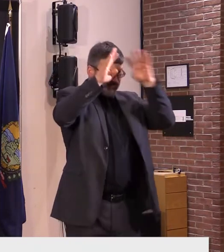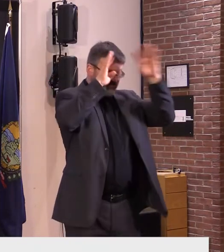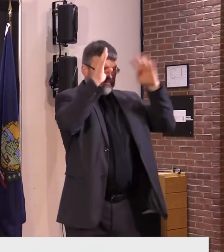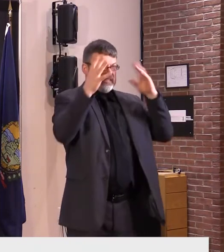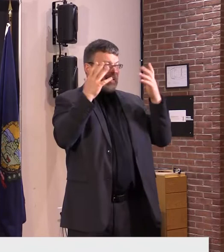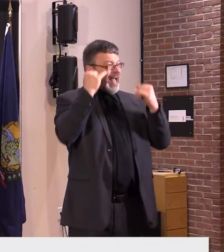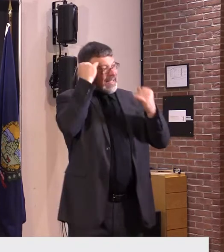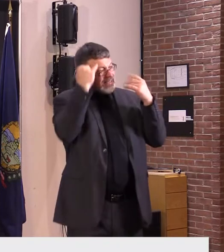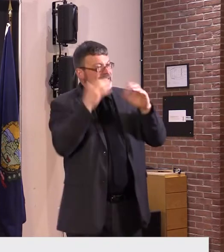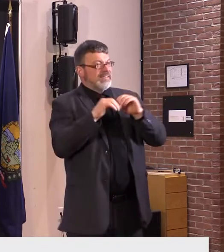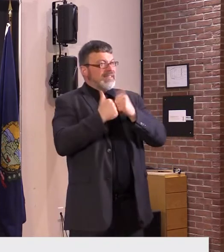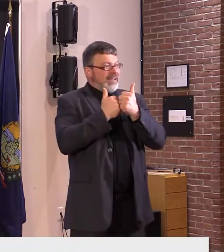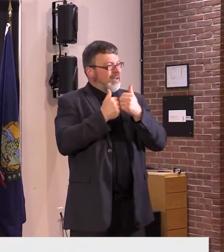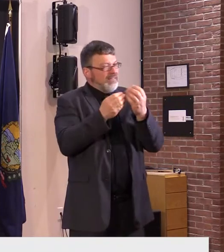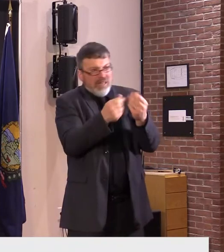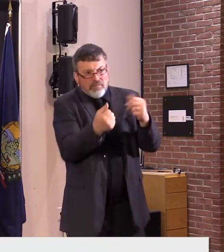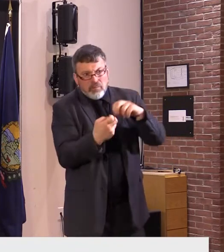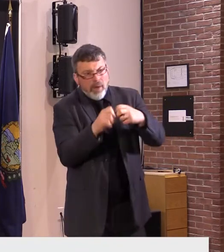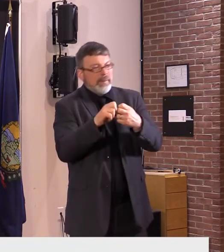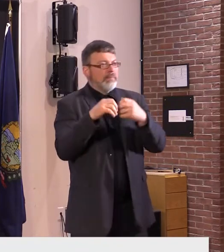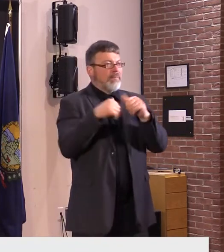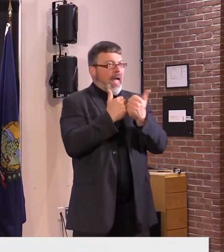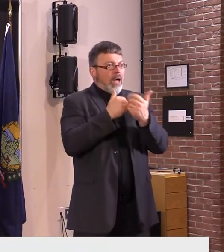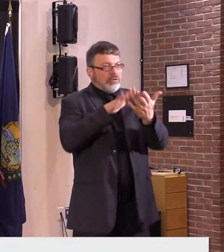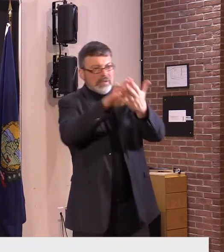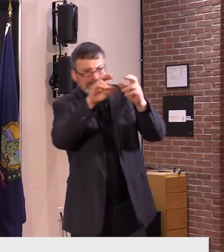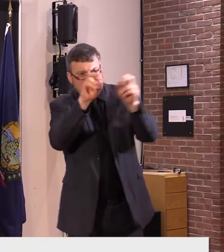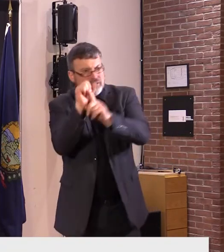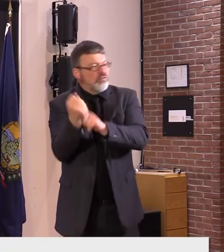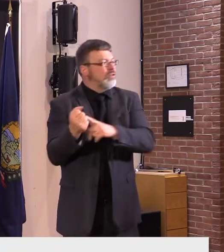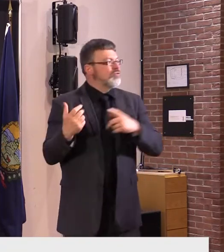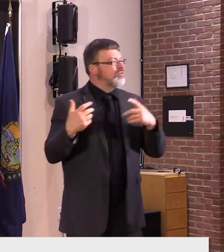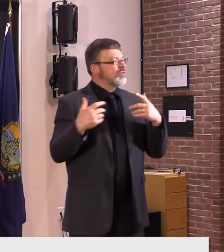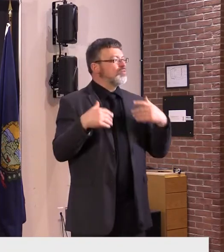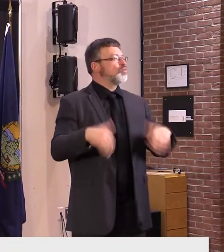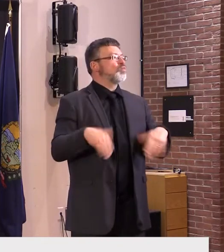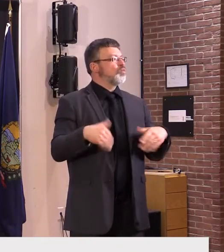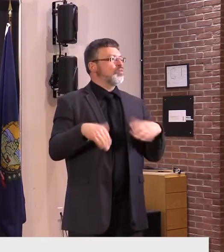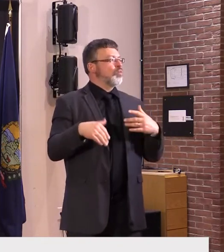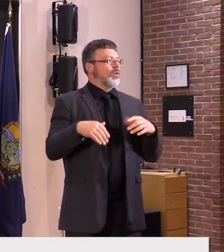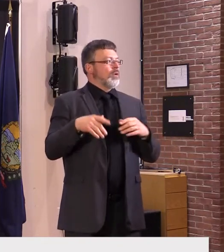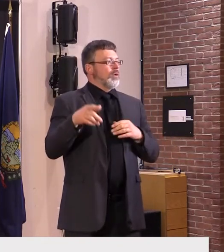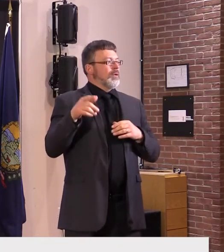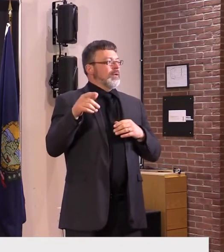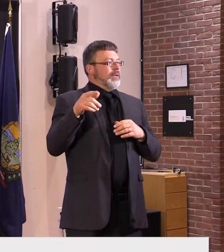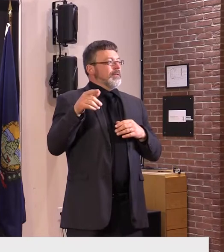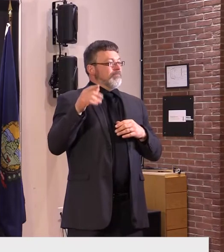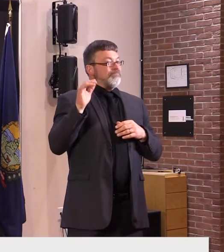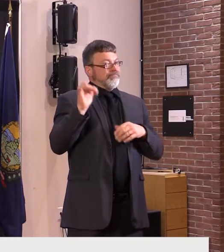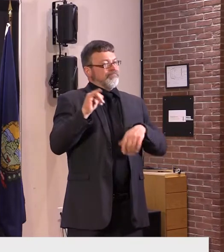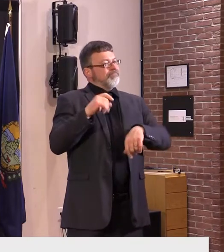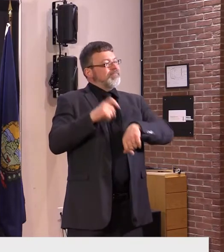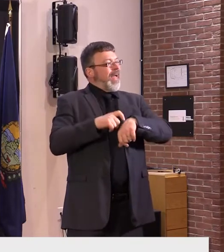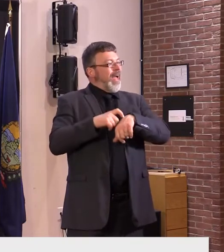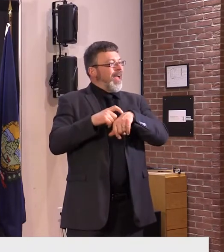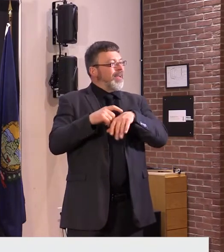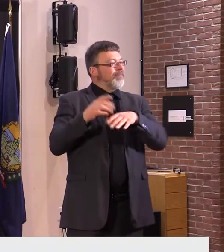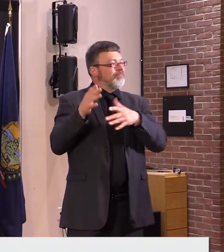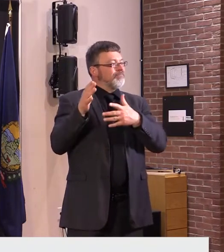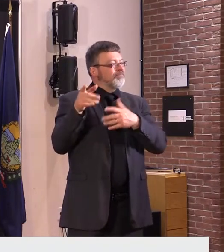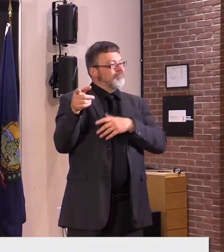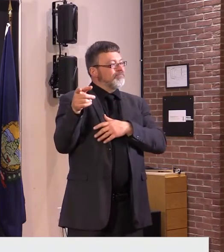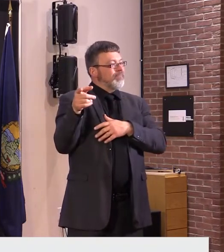it took, I think, a bit, especially in this second half of the biennium, to get back